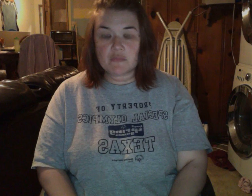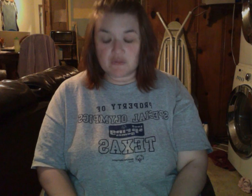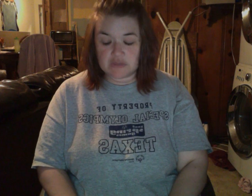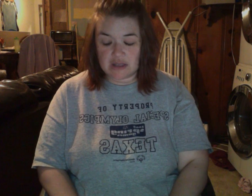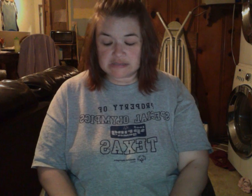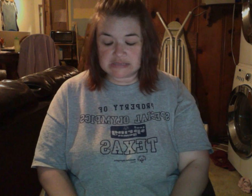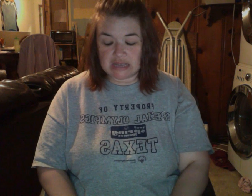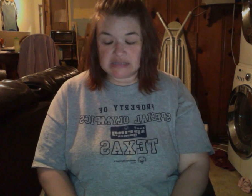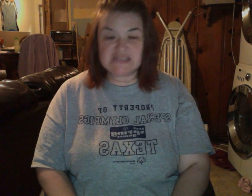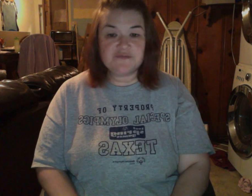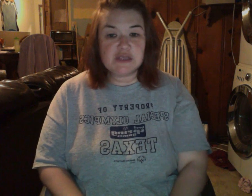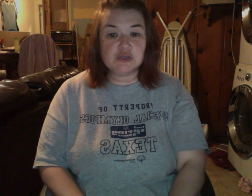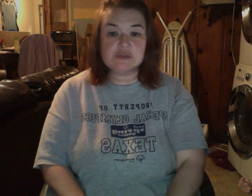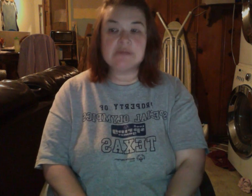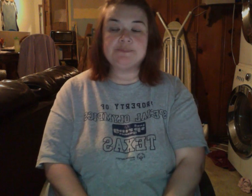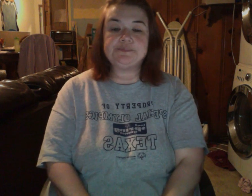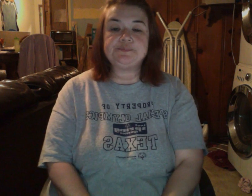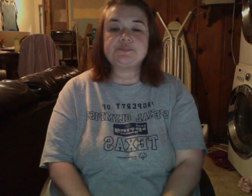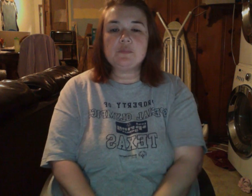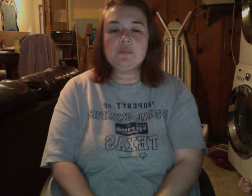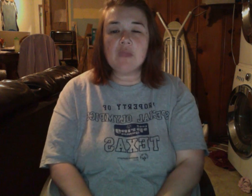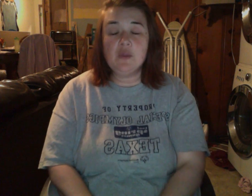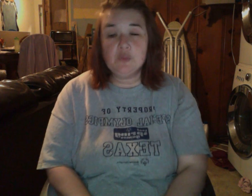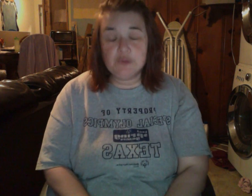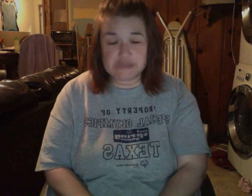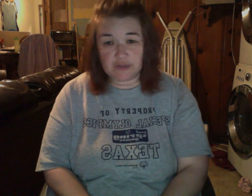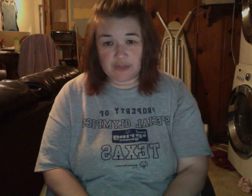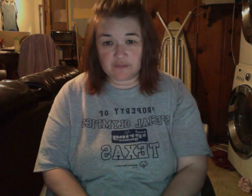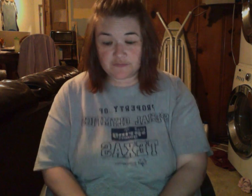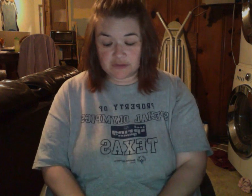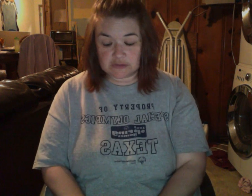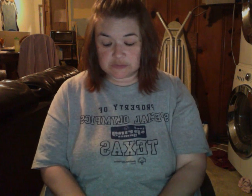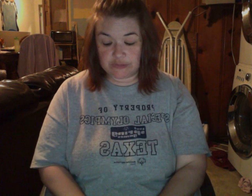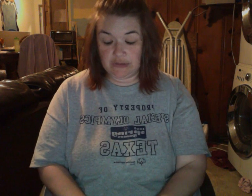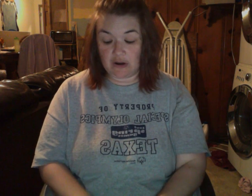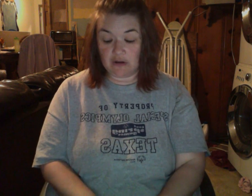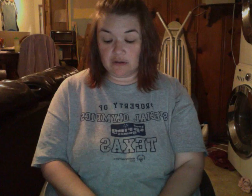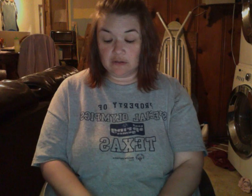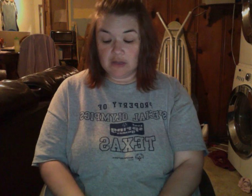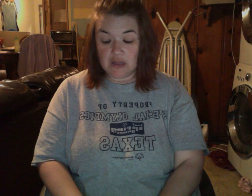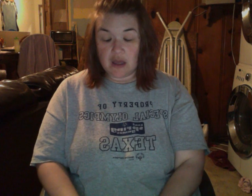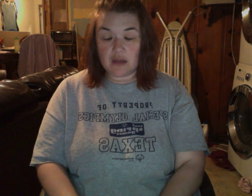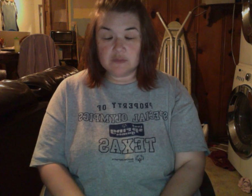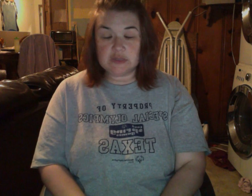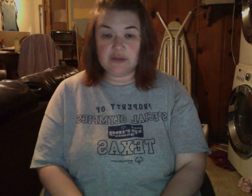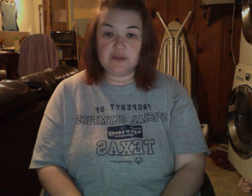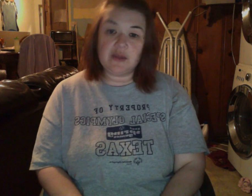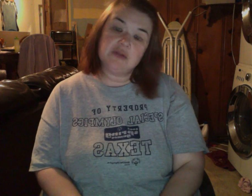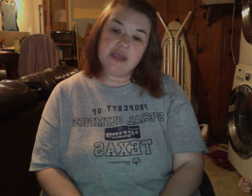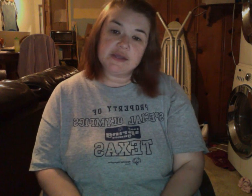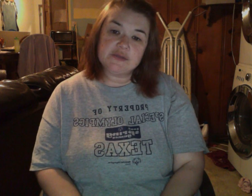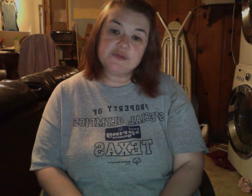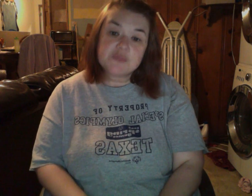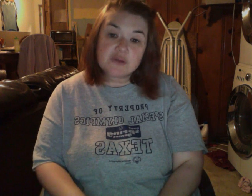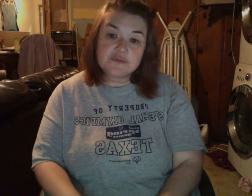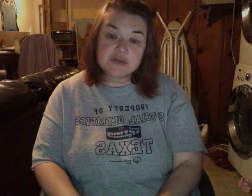The next sign is field. And when we talk about fields, we are talking about like a football